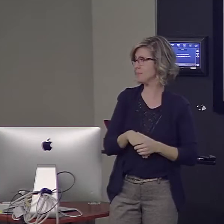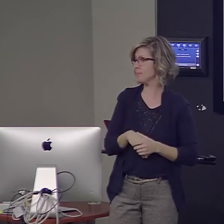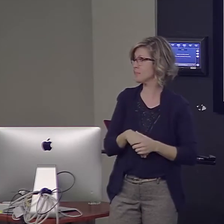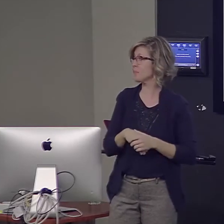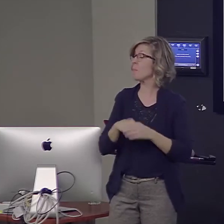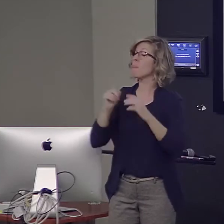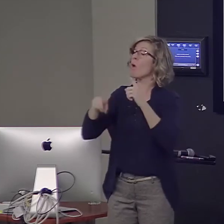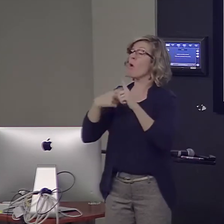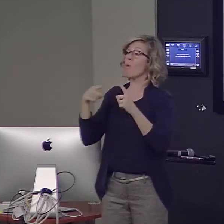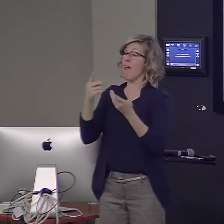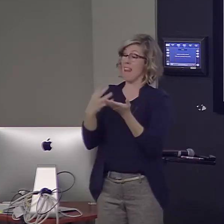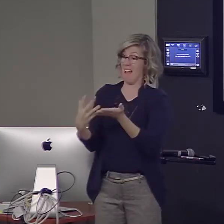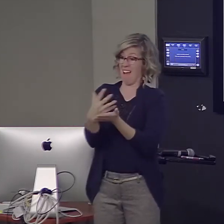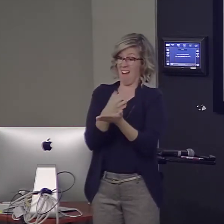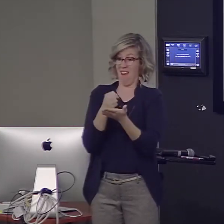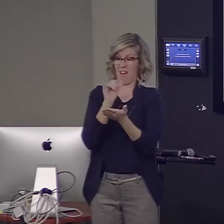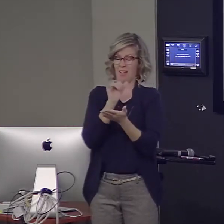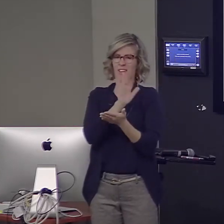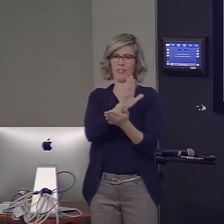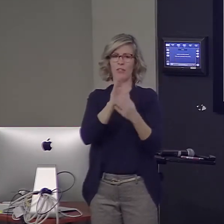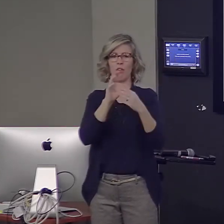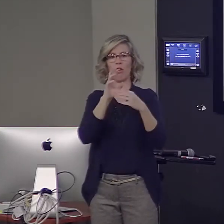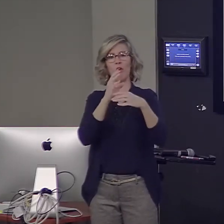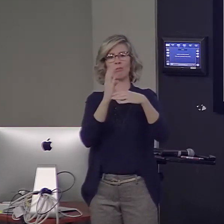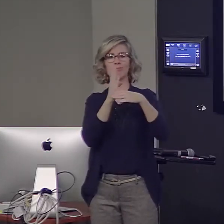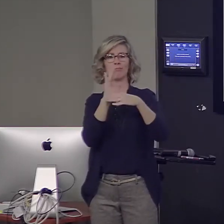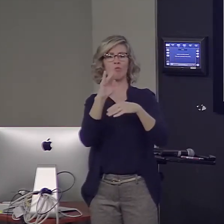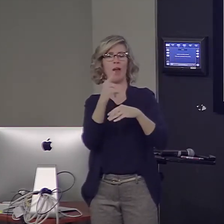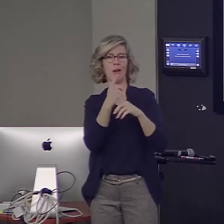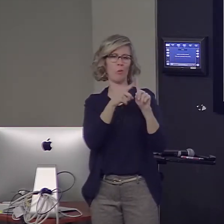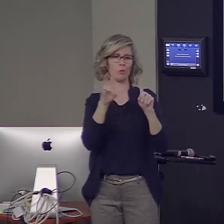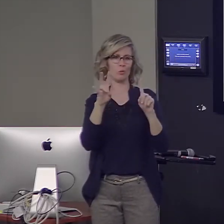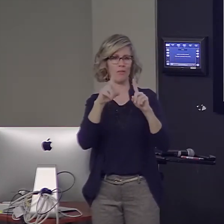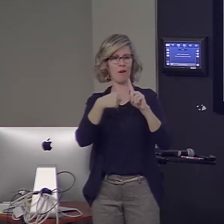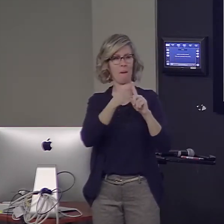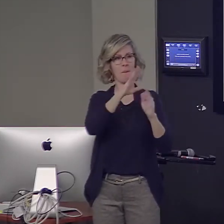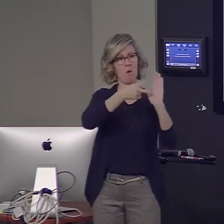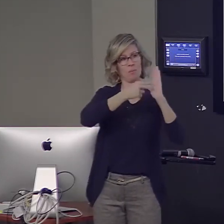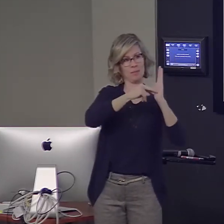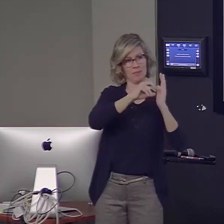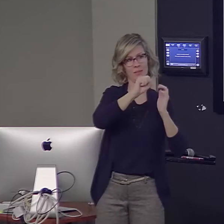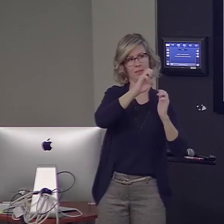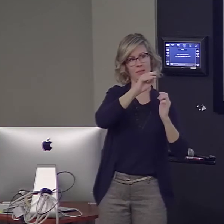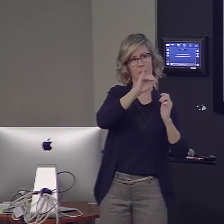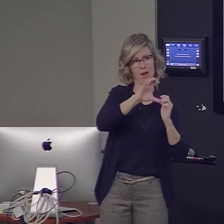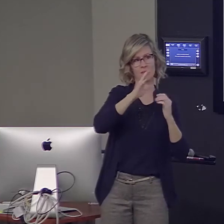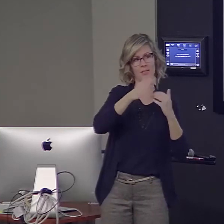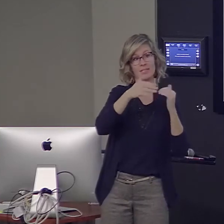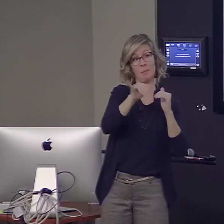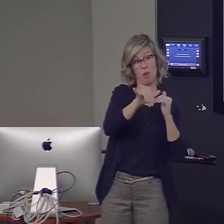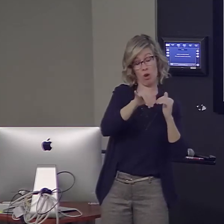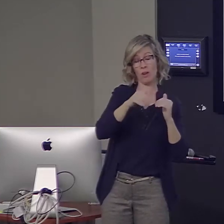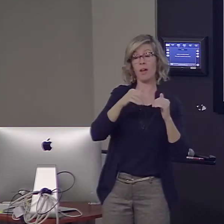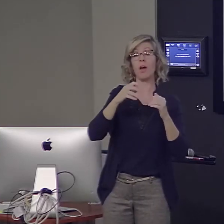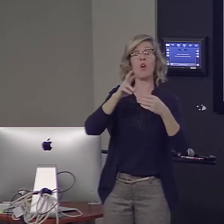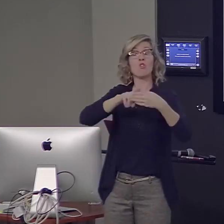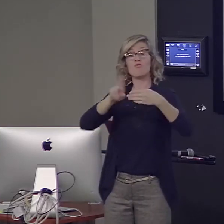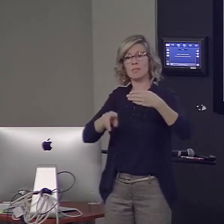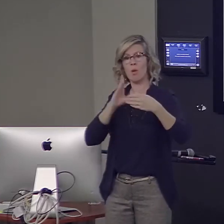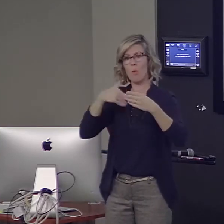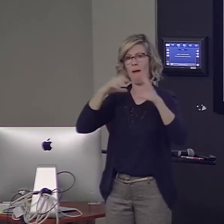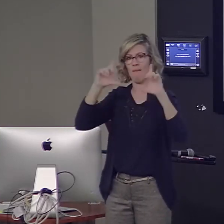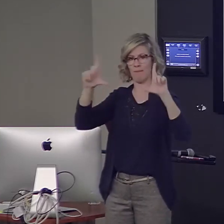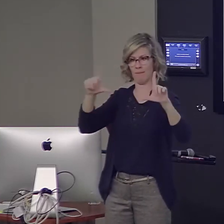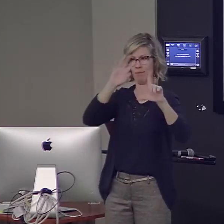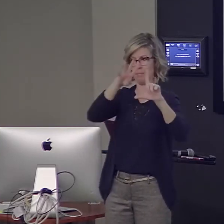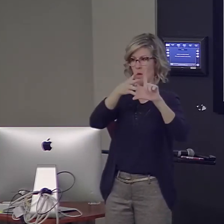collect these kind of semantic similarity ratings is you get a semantic similarity matrix. And what that matrix contains is the